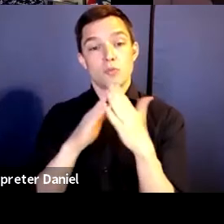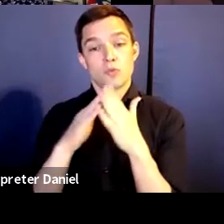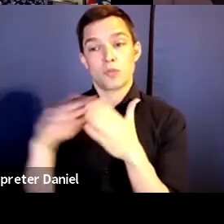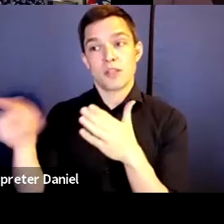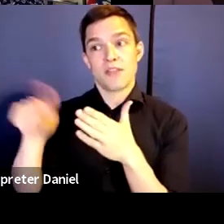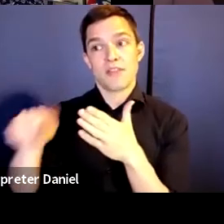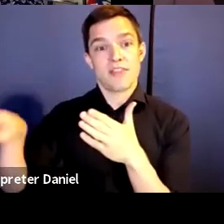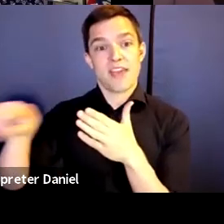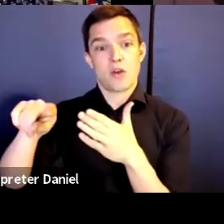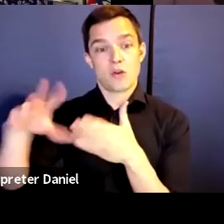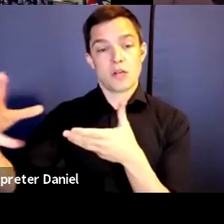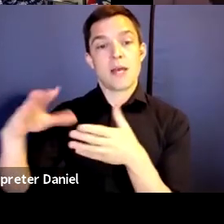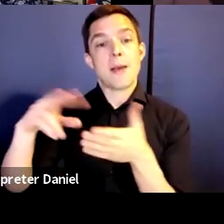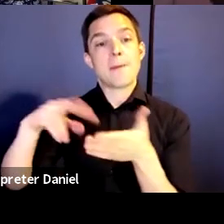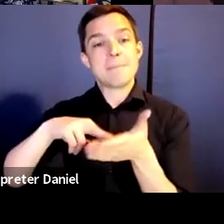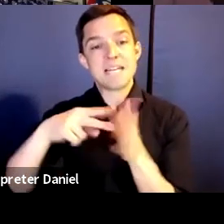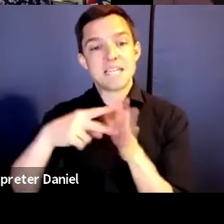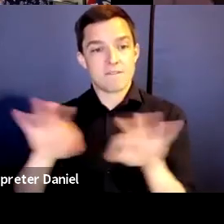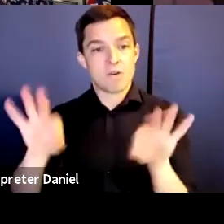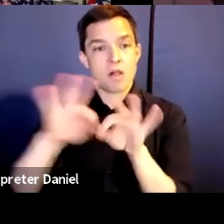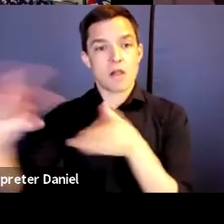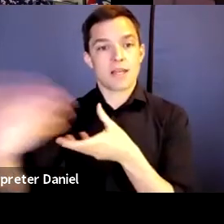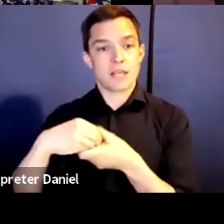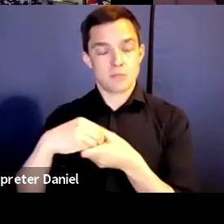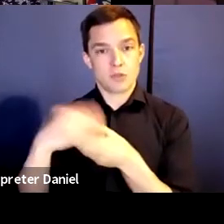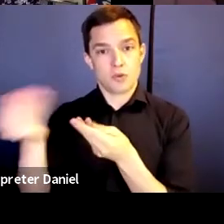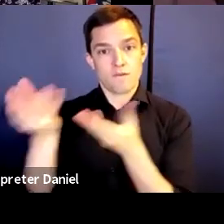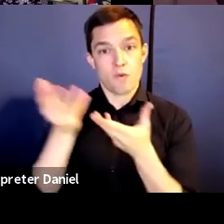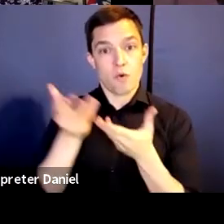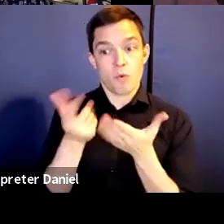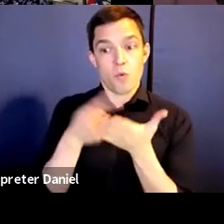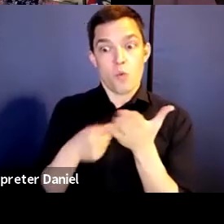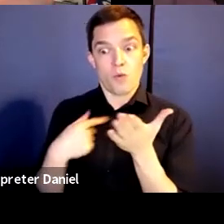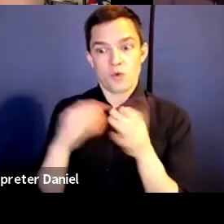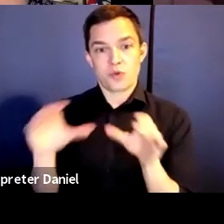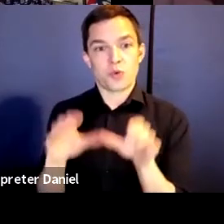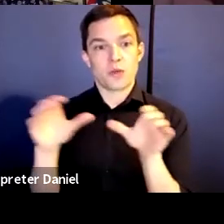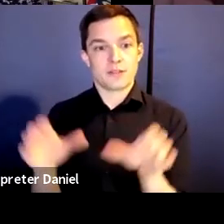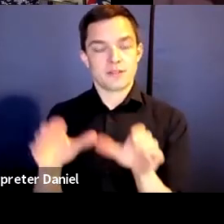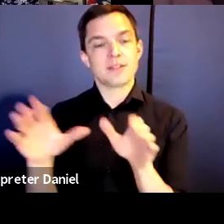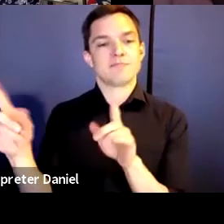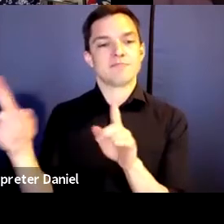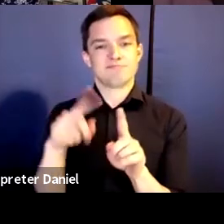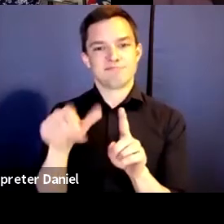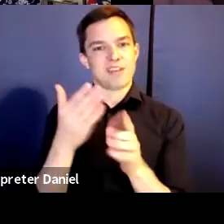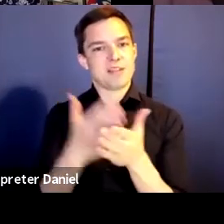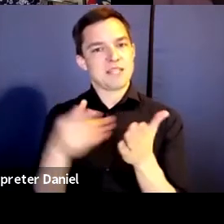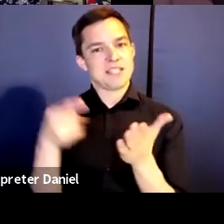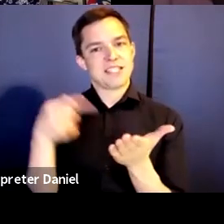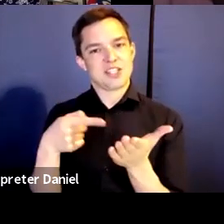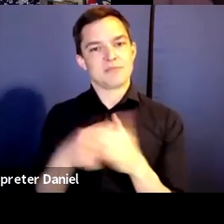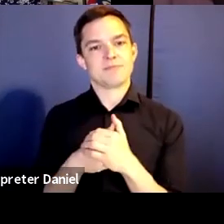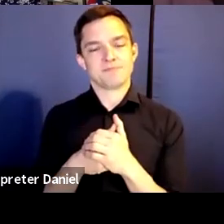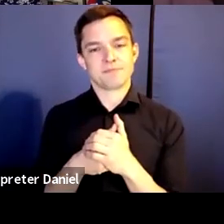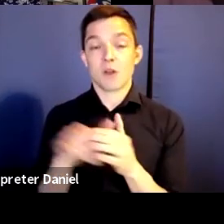engagement, meaningful engagement to inform what we're doing, which again brings us back to another piece here. And also, if